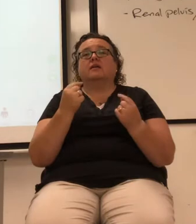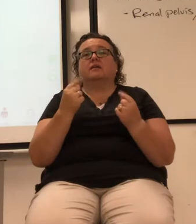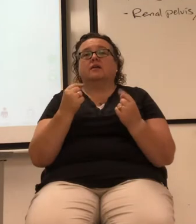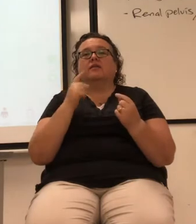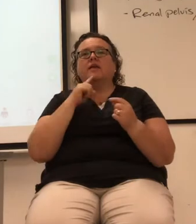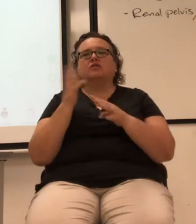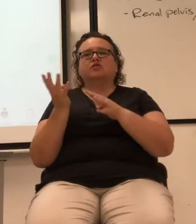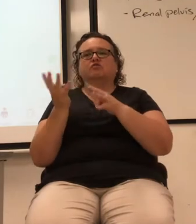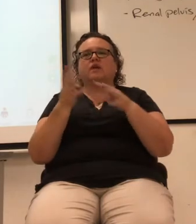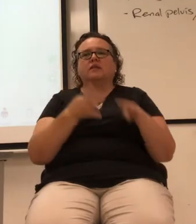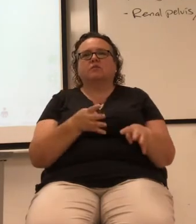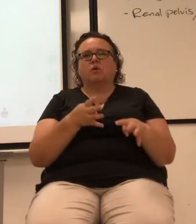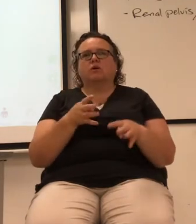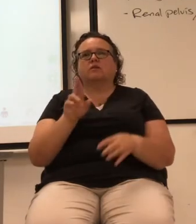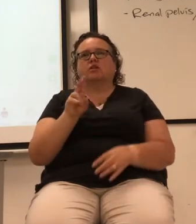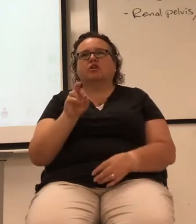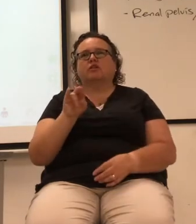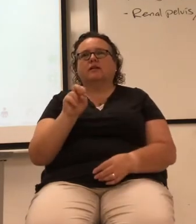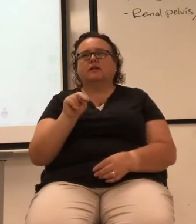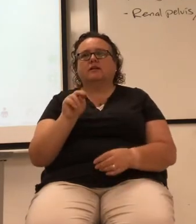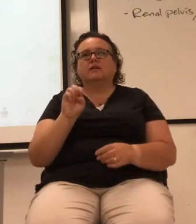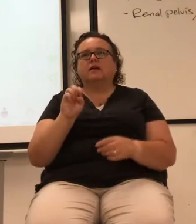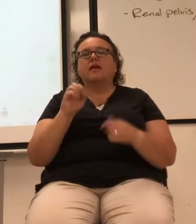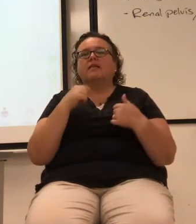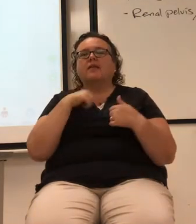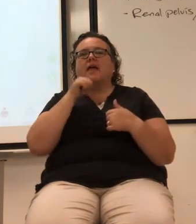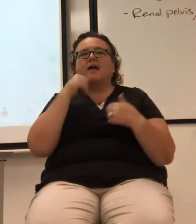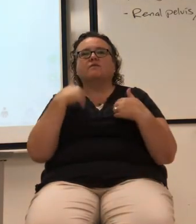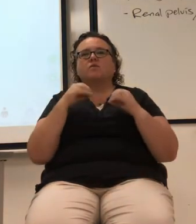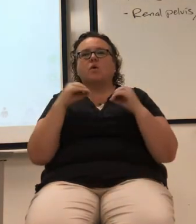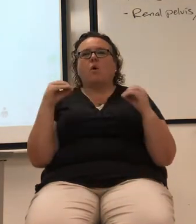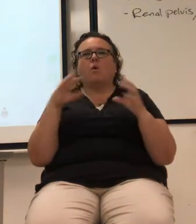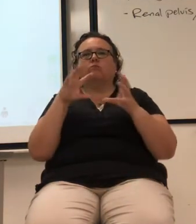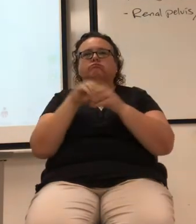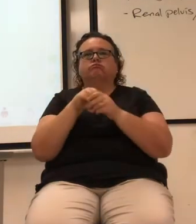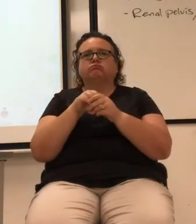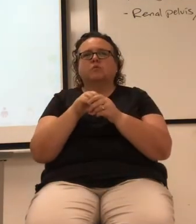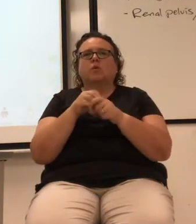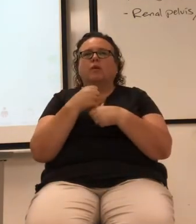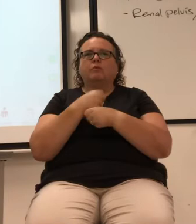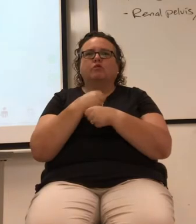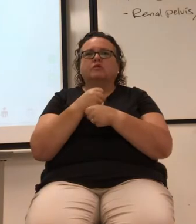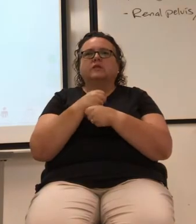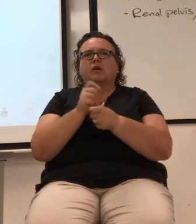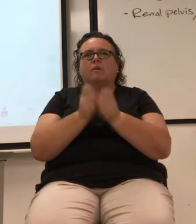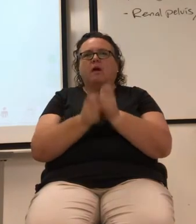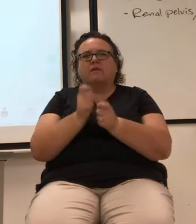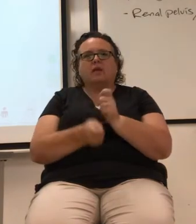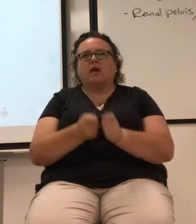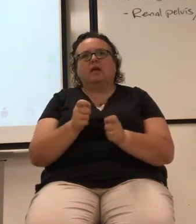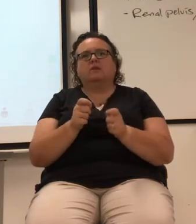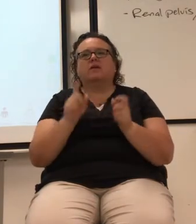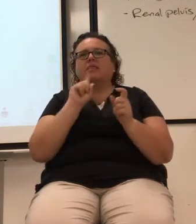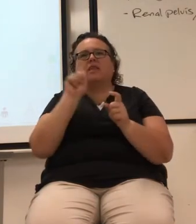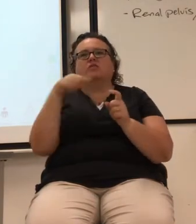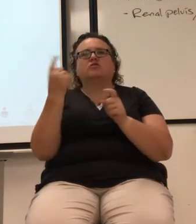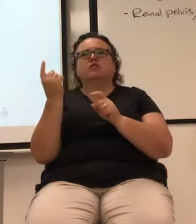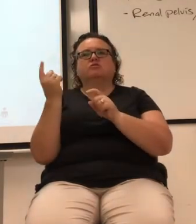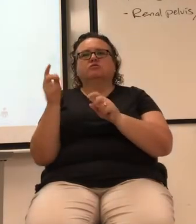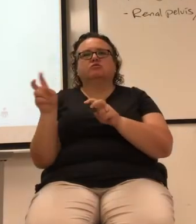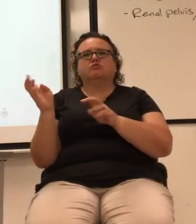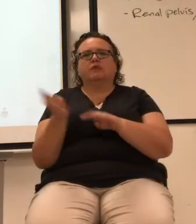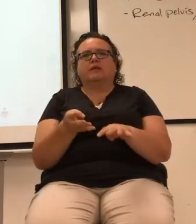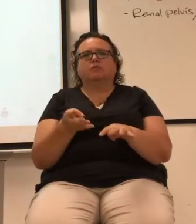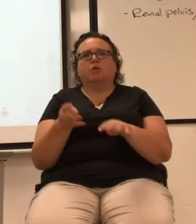They just transport the urine. They have no part in urine production or modifying the urine. Just transport.